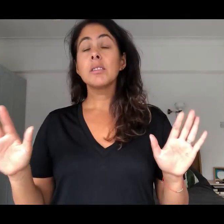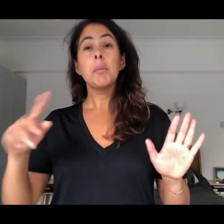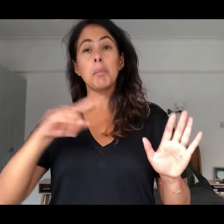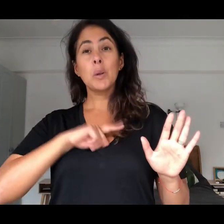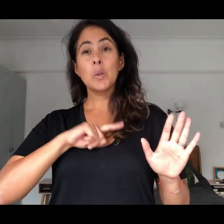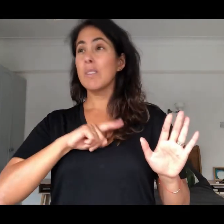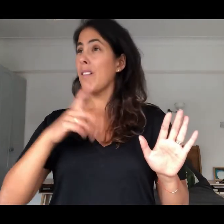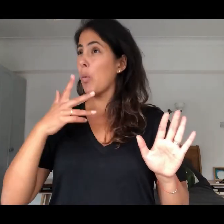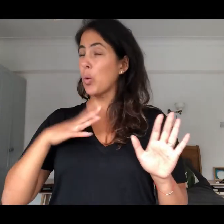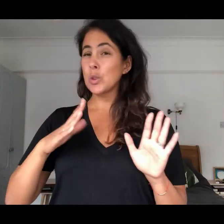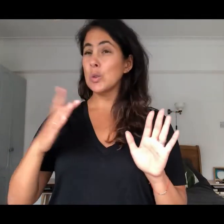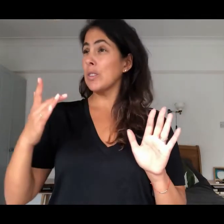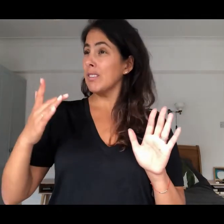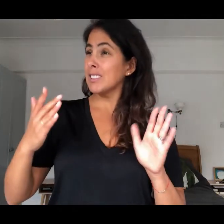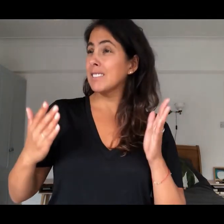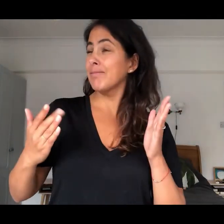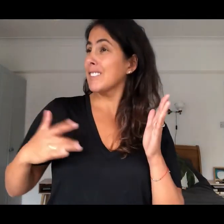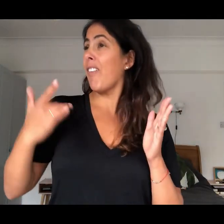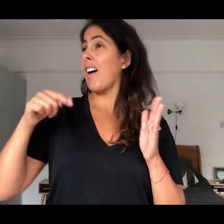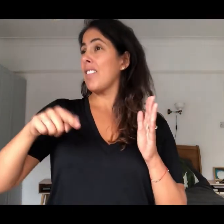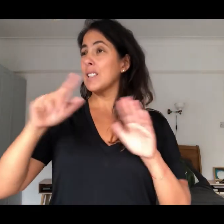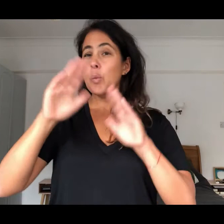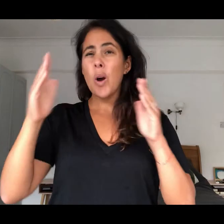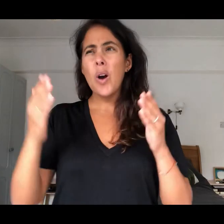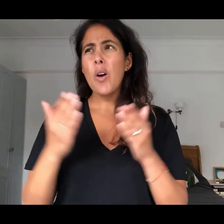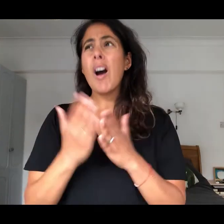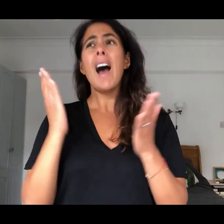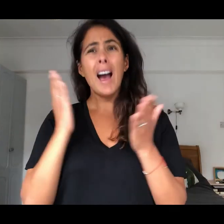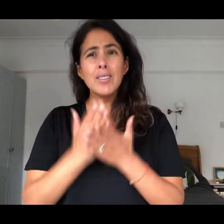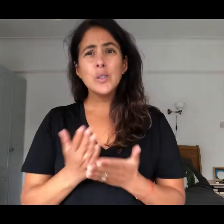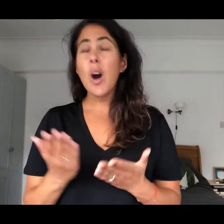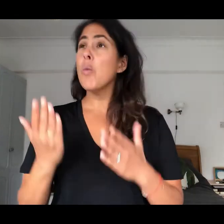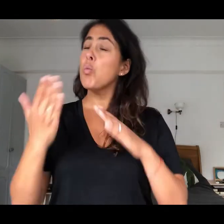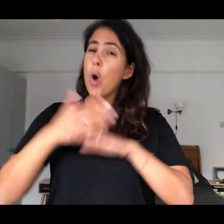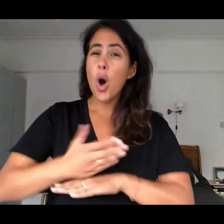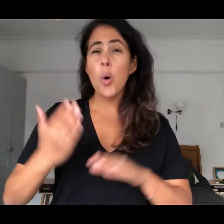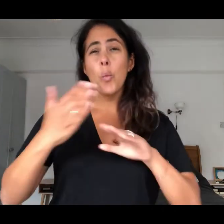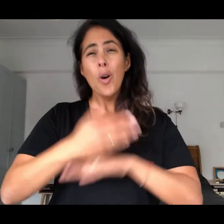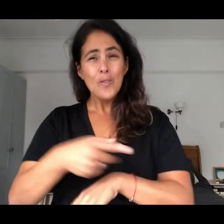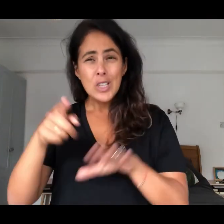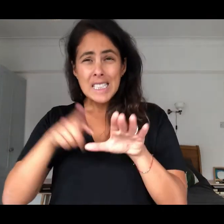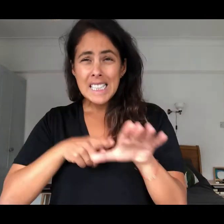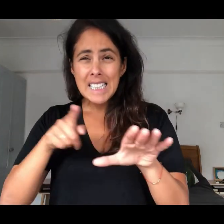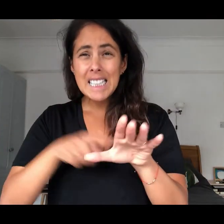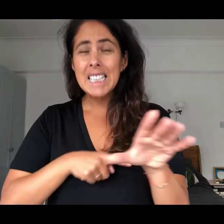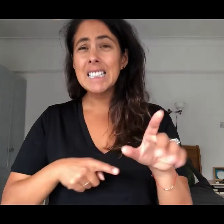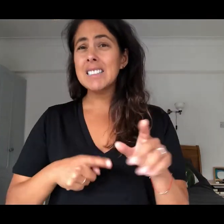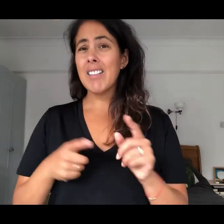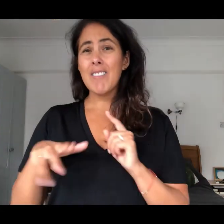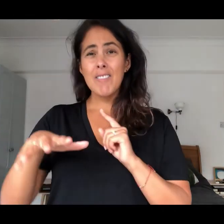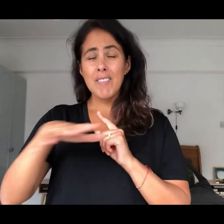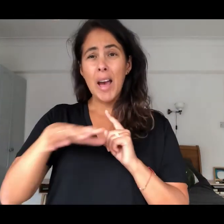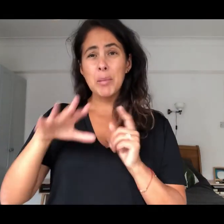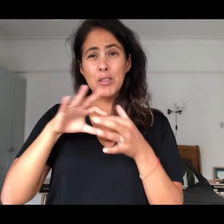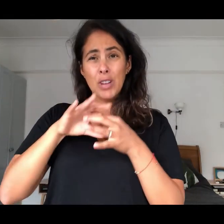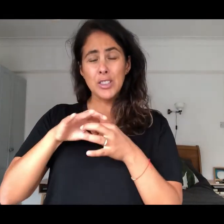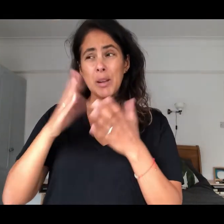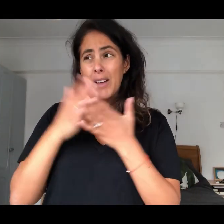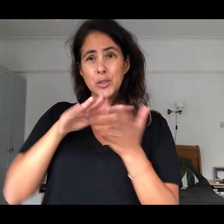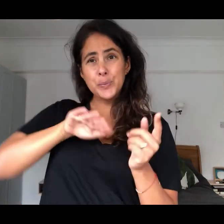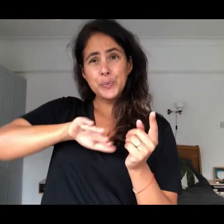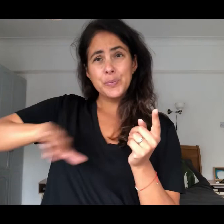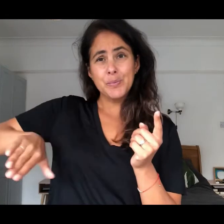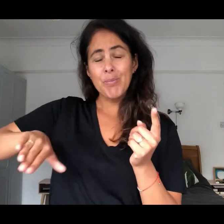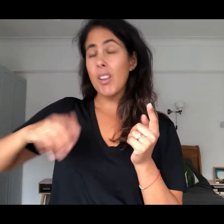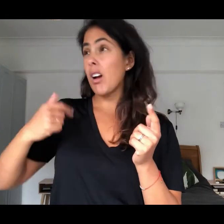this world, I've had to be. I mean, I've worked hard for years, put family, relationships to one side, and